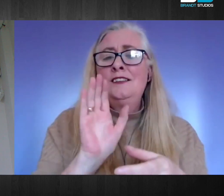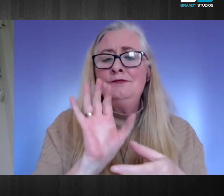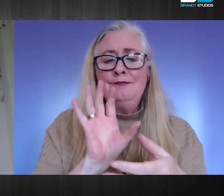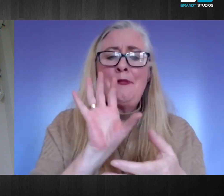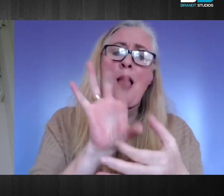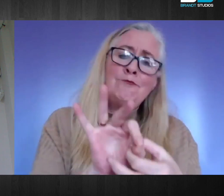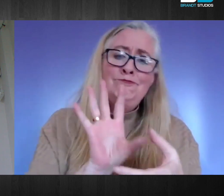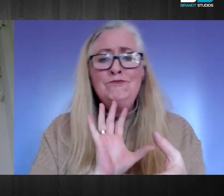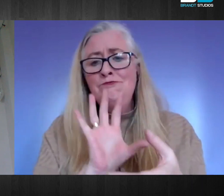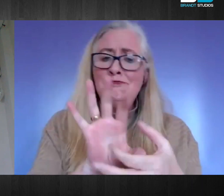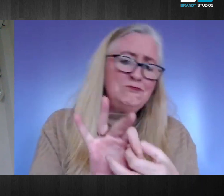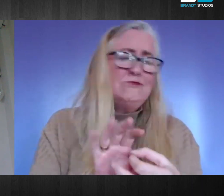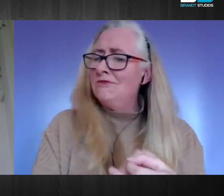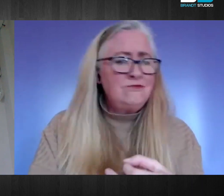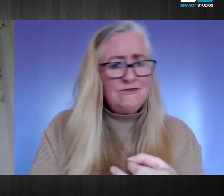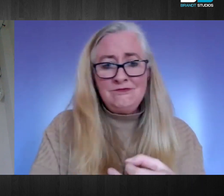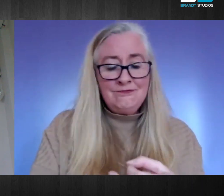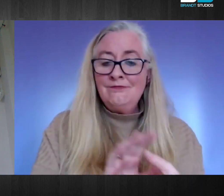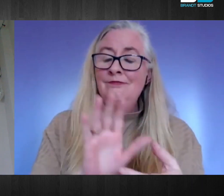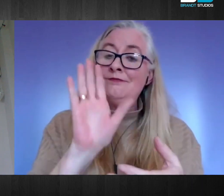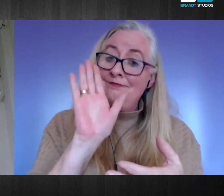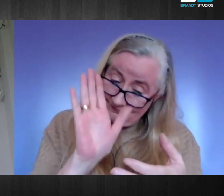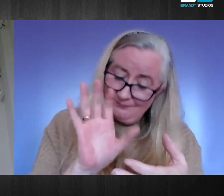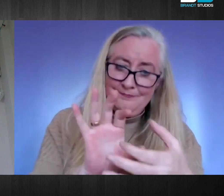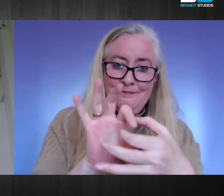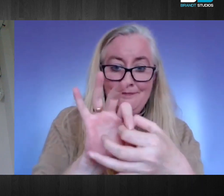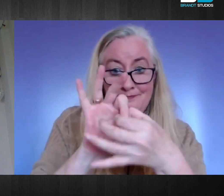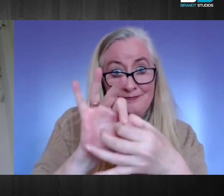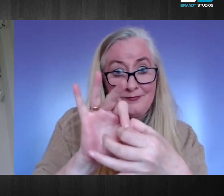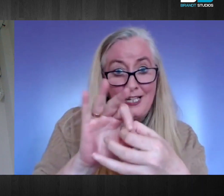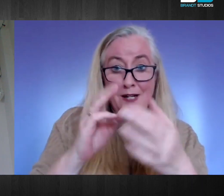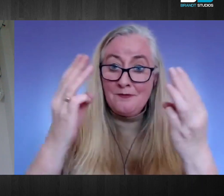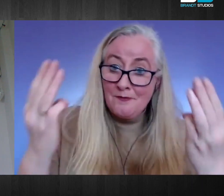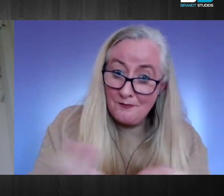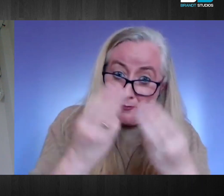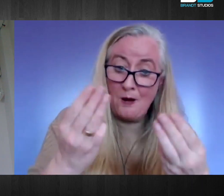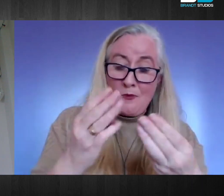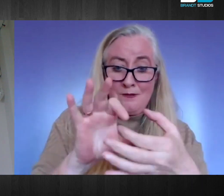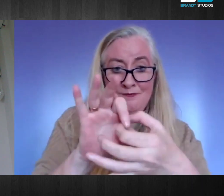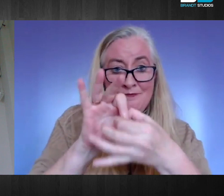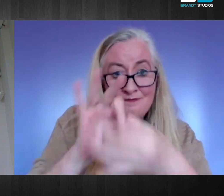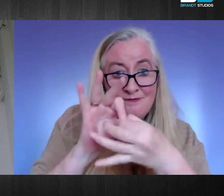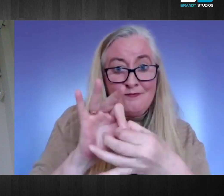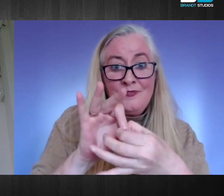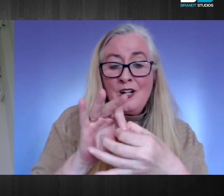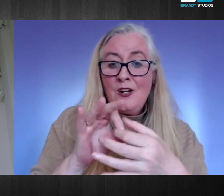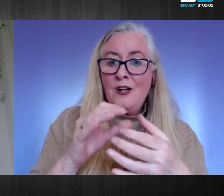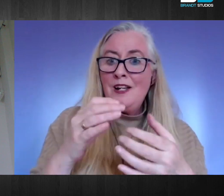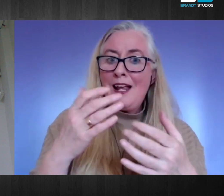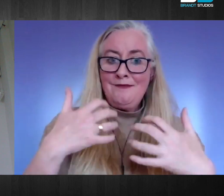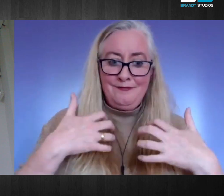I prefer engagement, real engagement that's driven and that's motivated